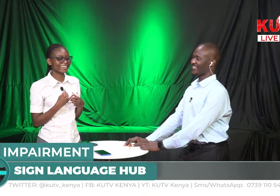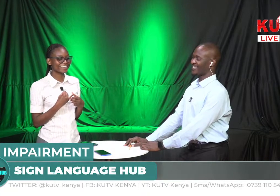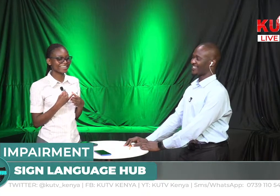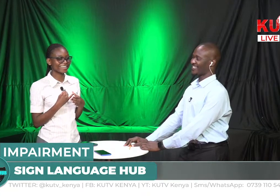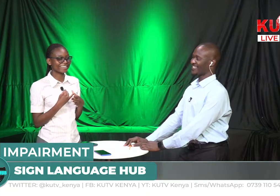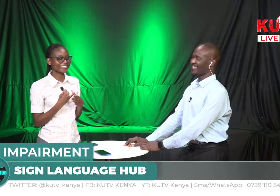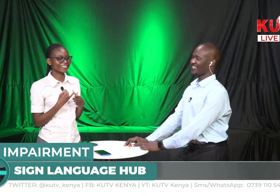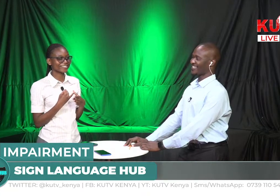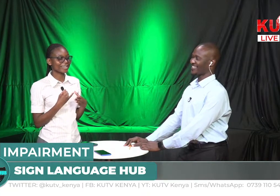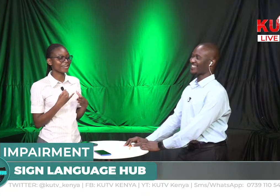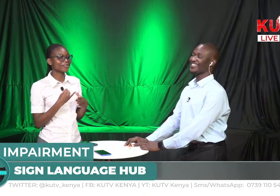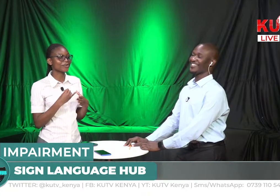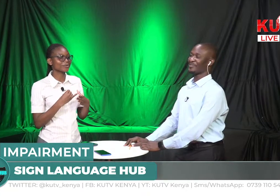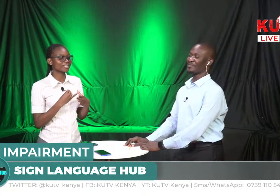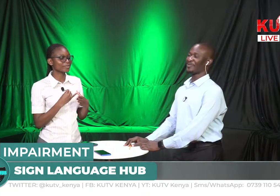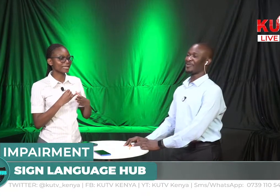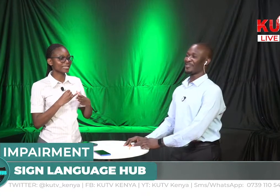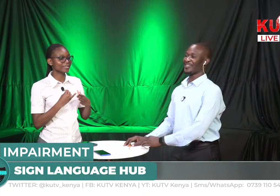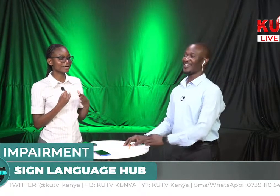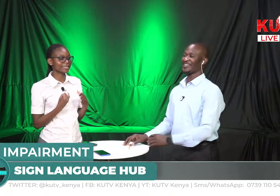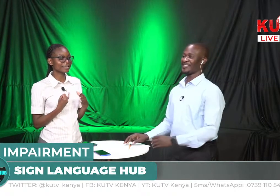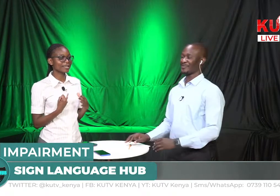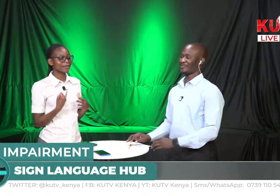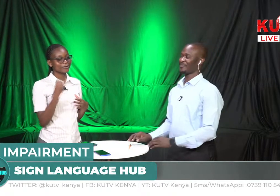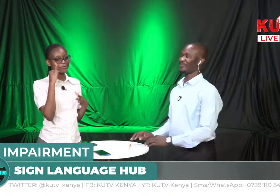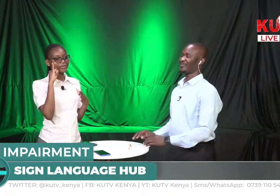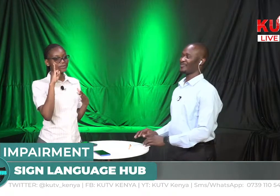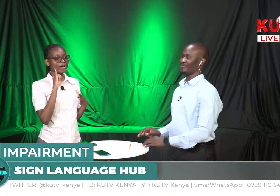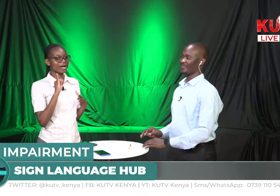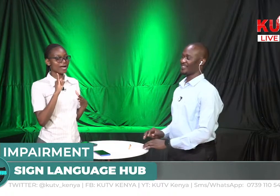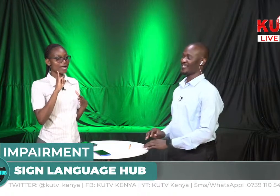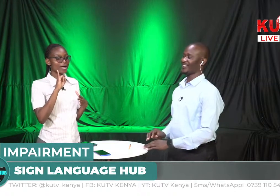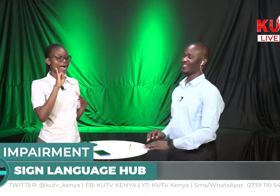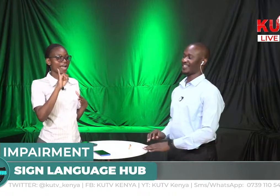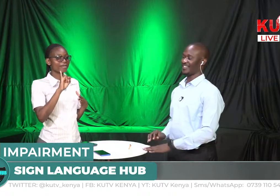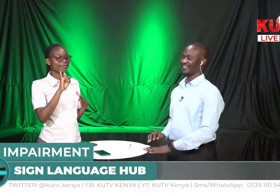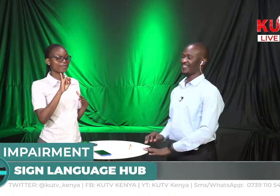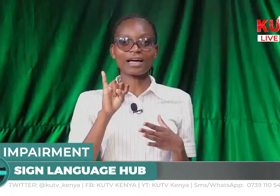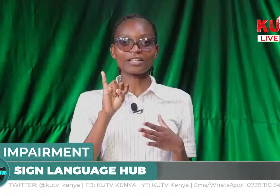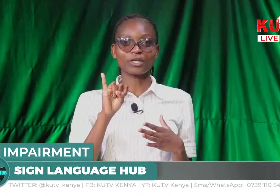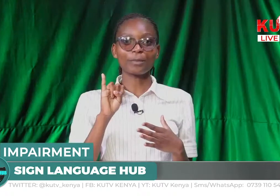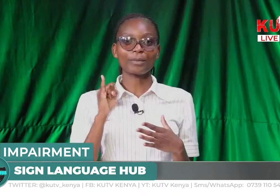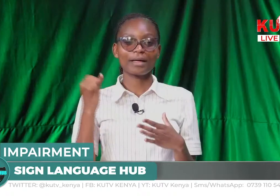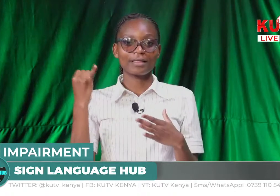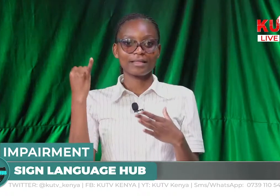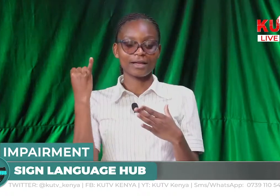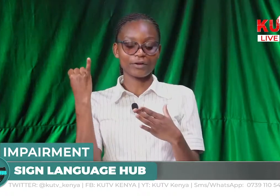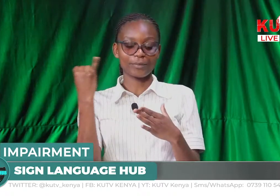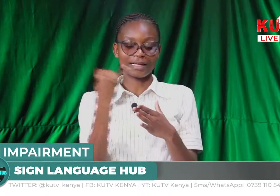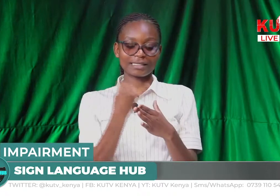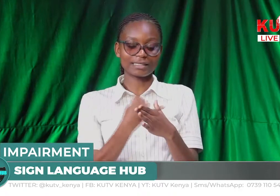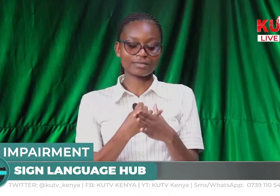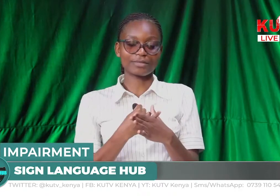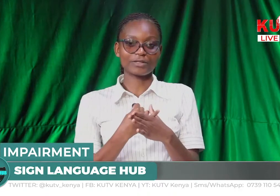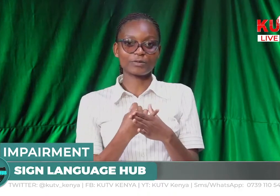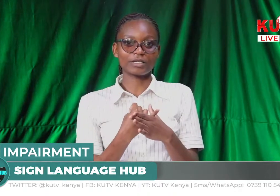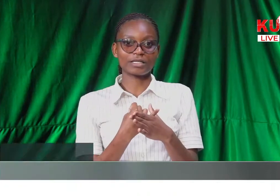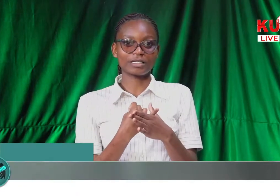Okay, I don't know how to explain it, but you use your eye finger shape, then you place it between